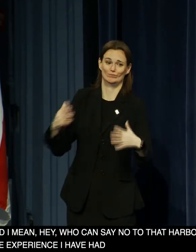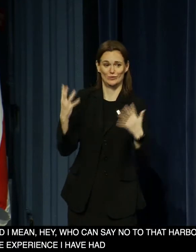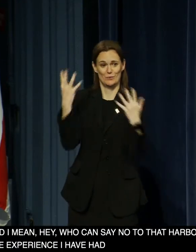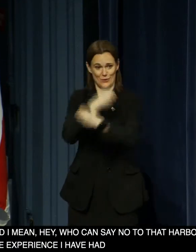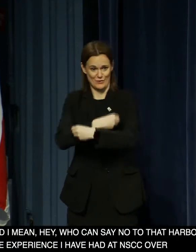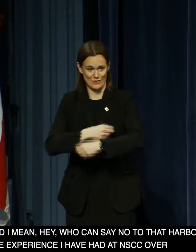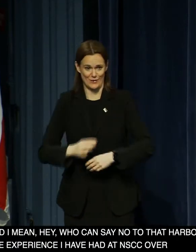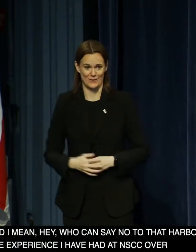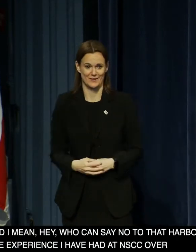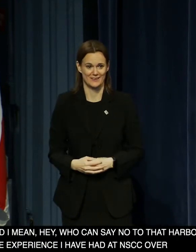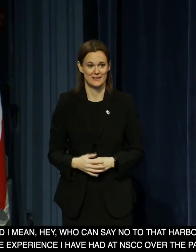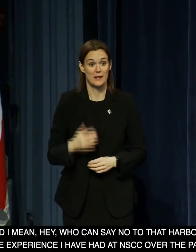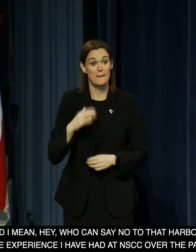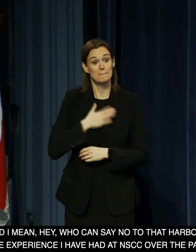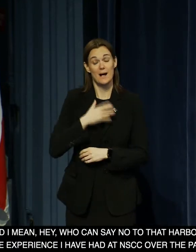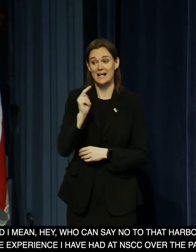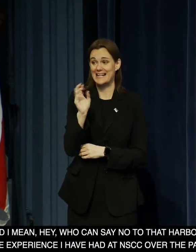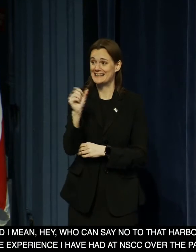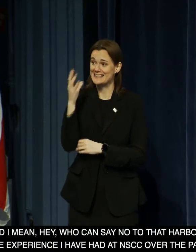Hee Jin Chung.